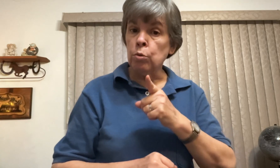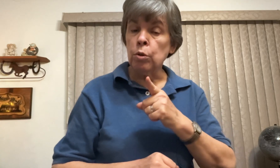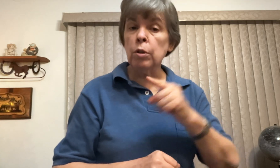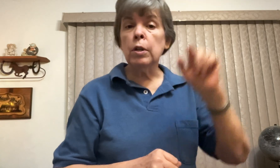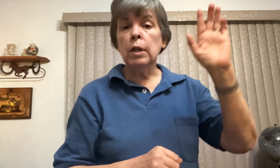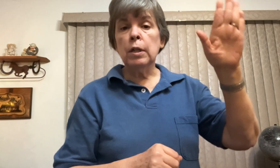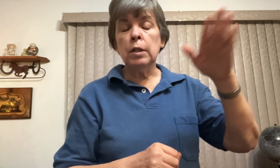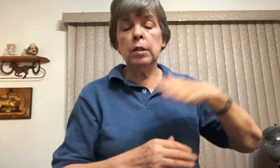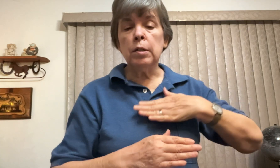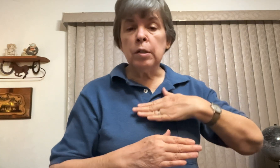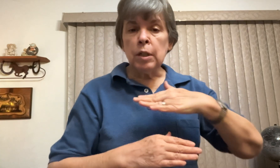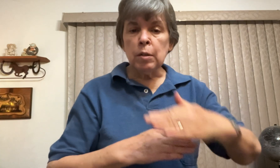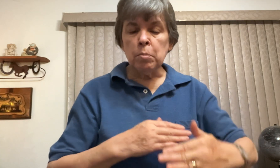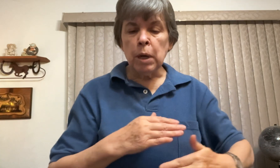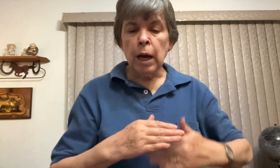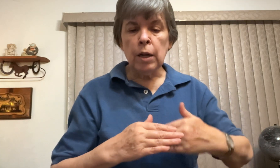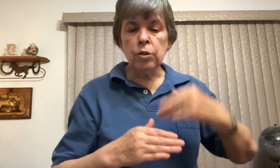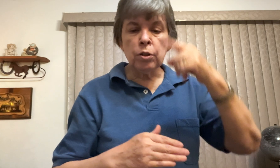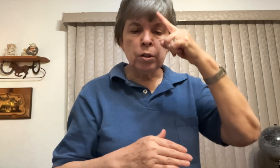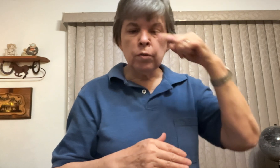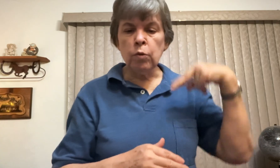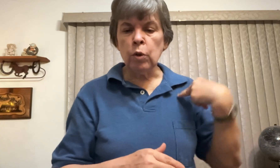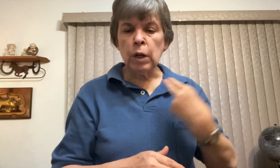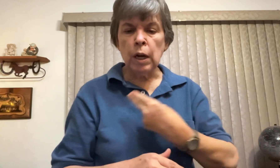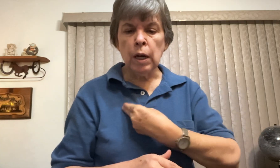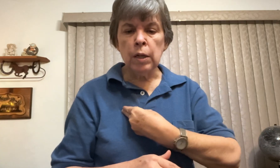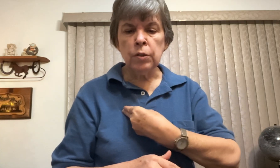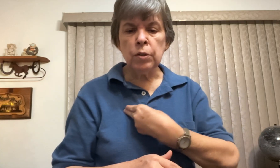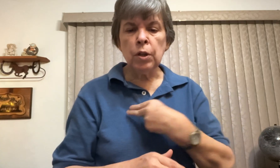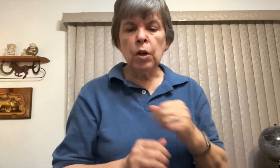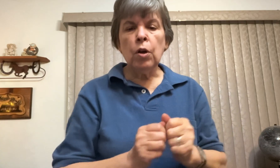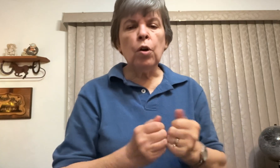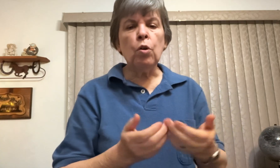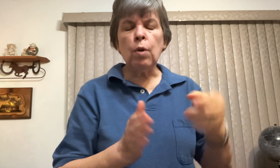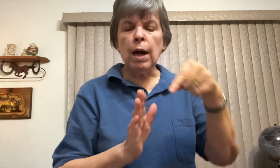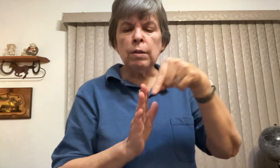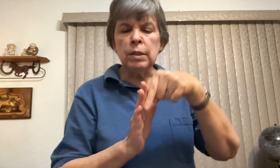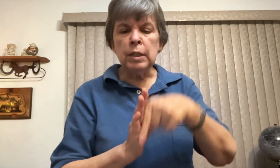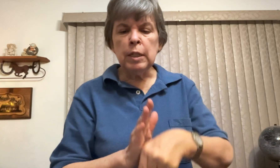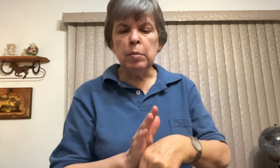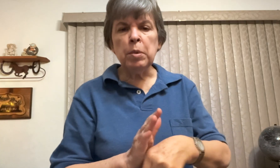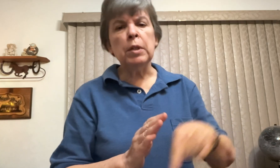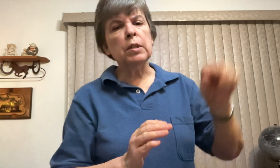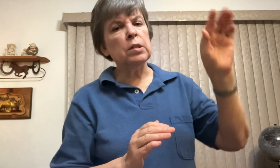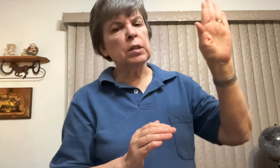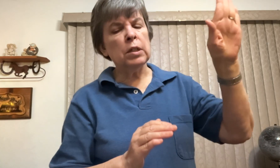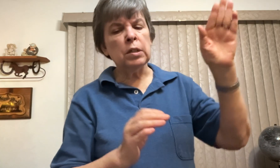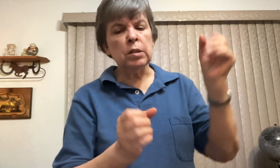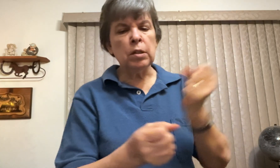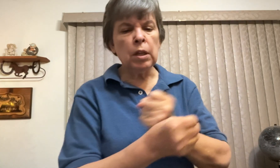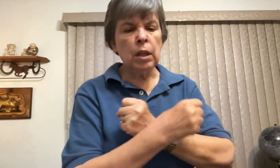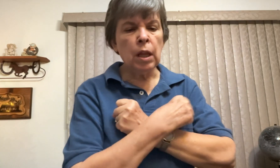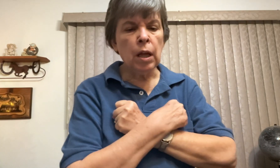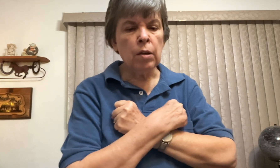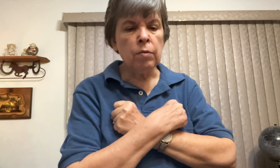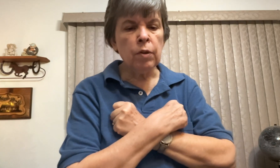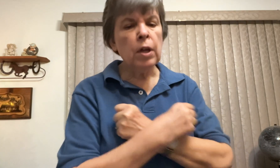sure his compassion for us. Oh, how deep is his love.